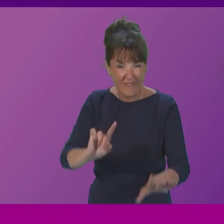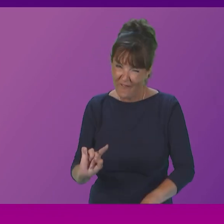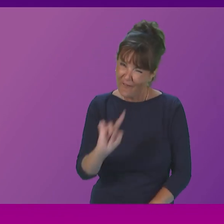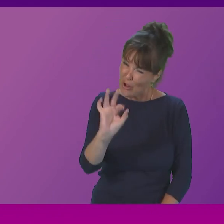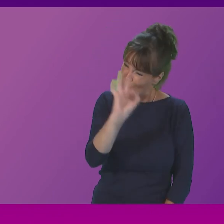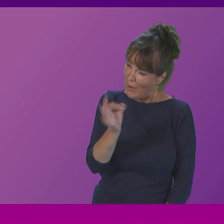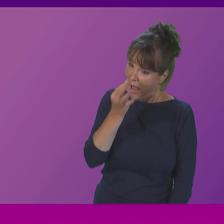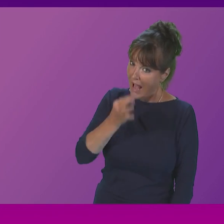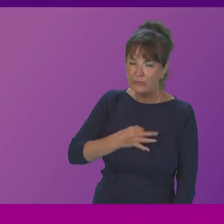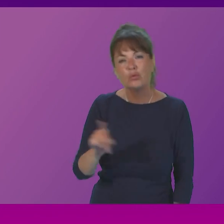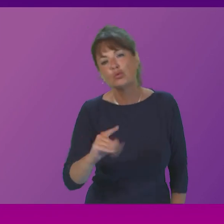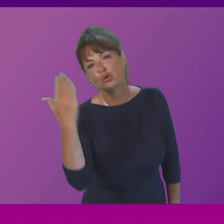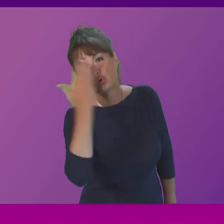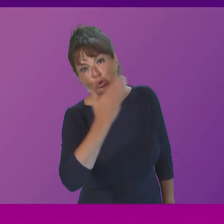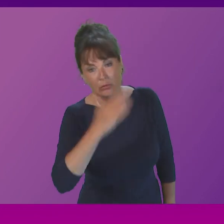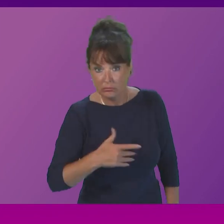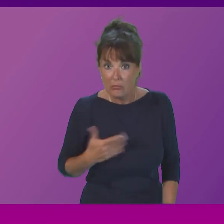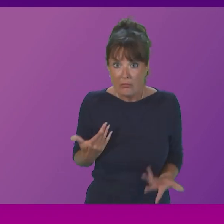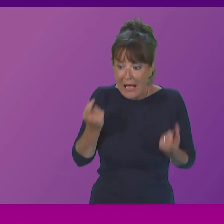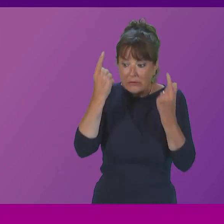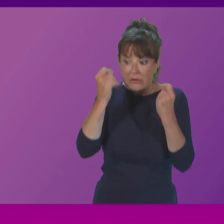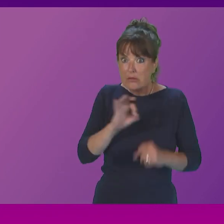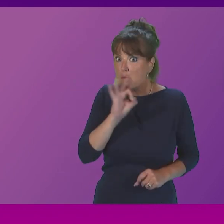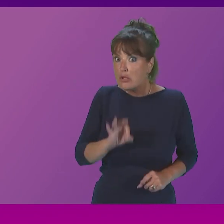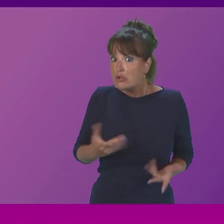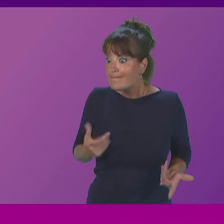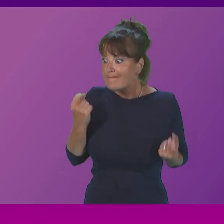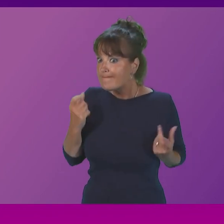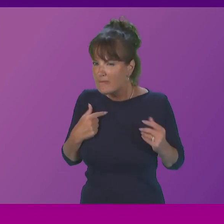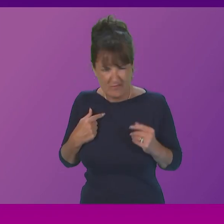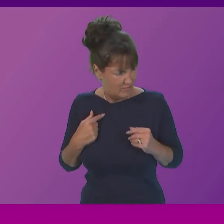go to? I didn't understand what that meant.